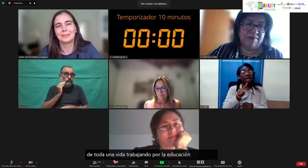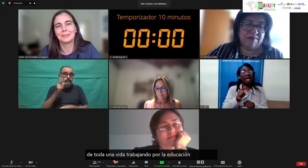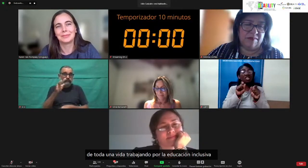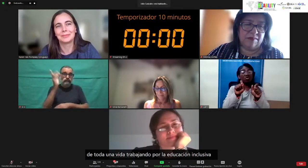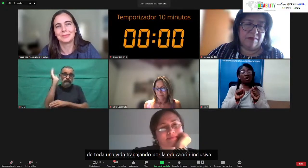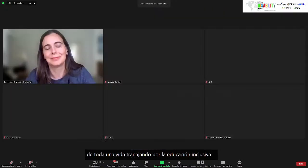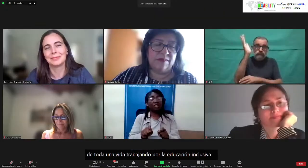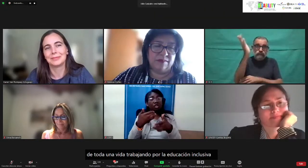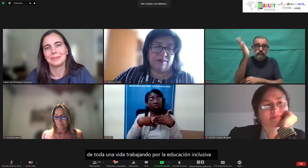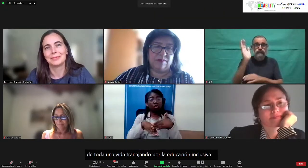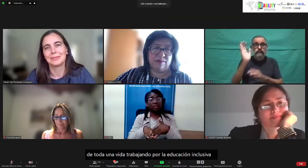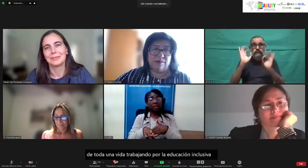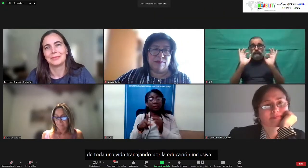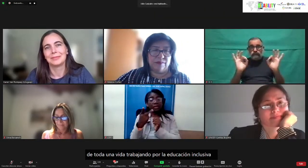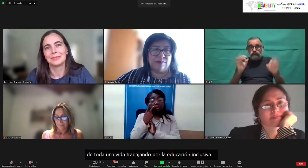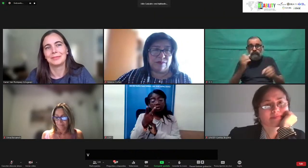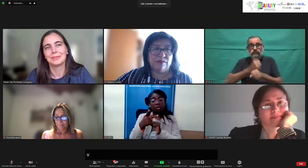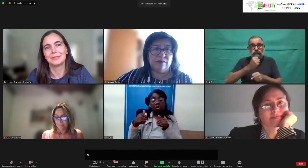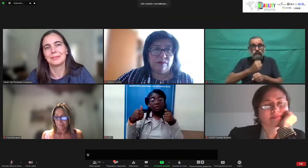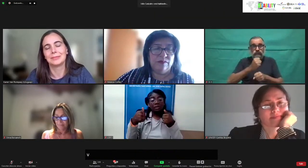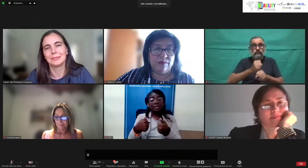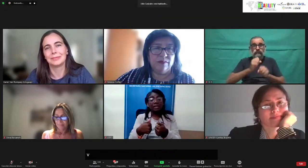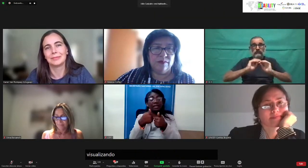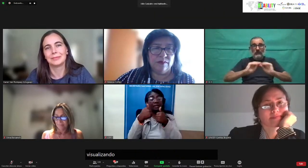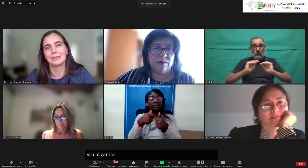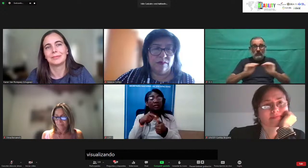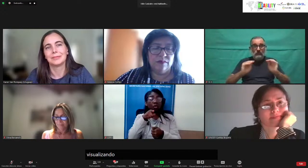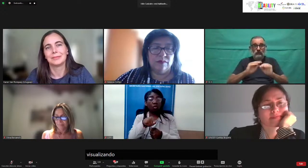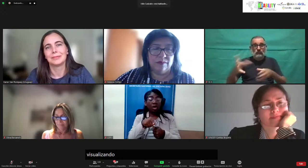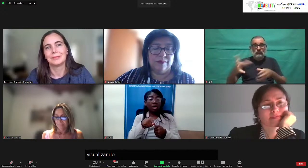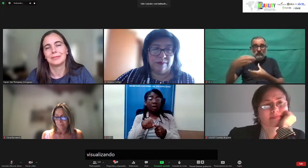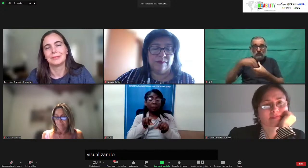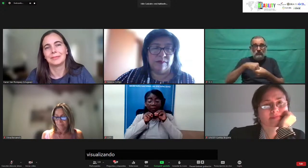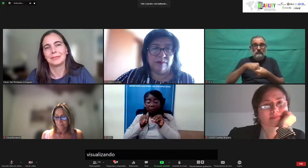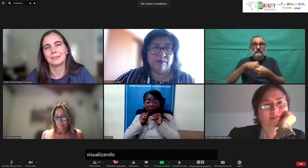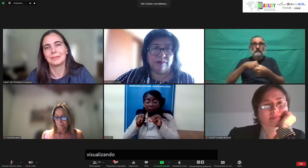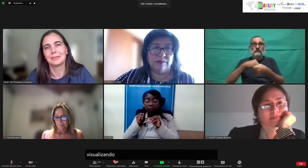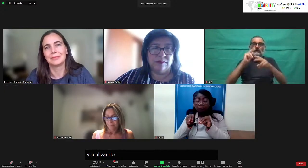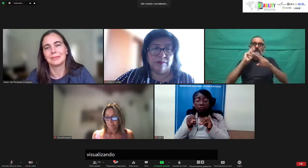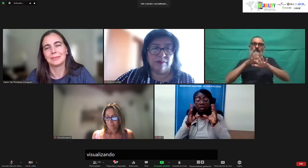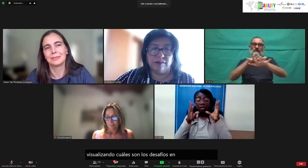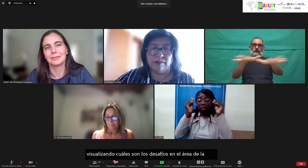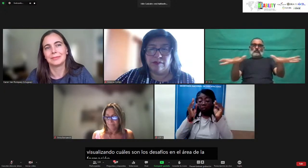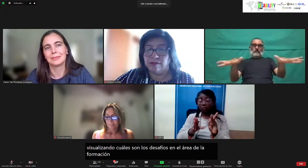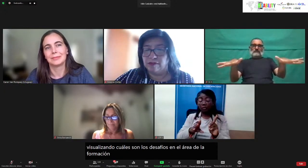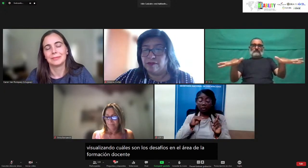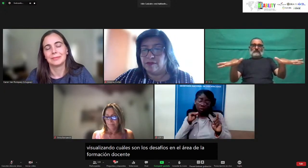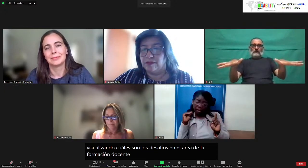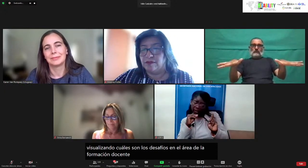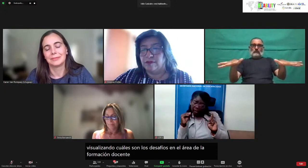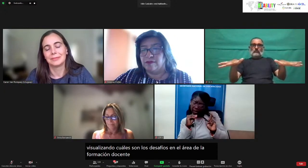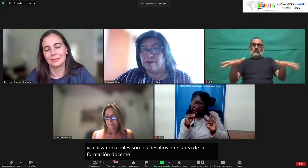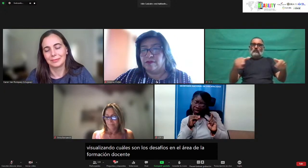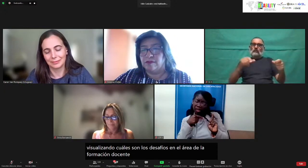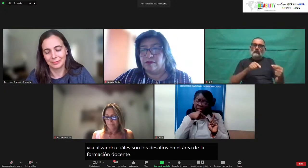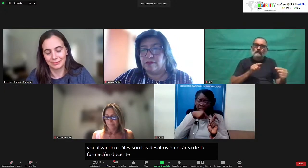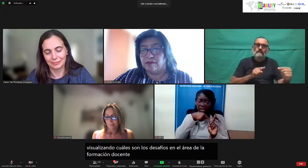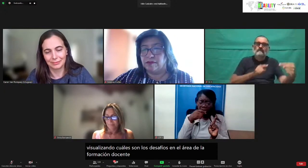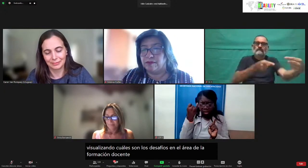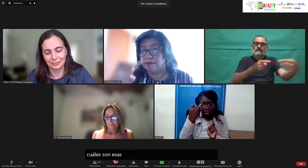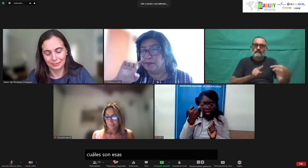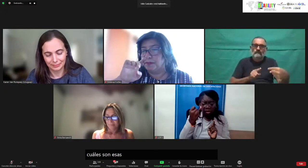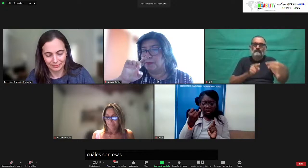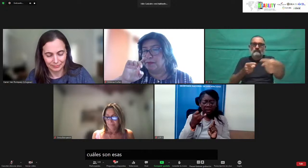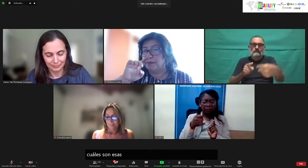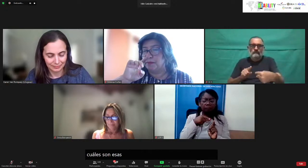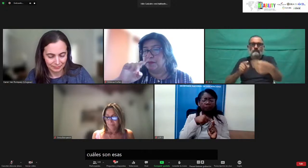education visualizing the challenges in teaching training